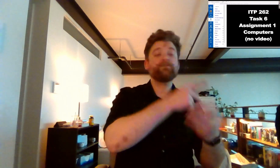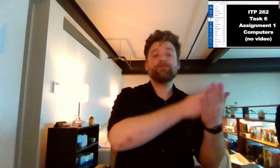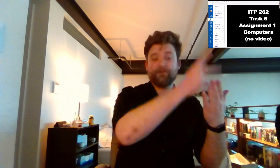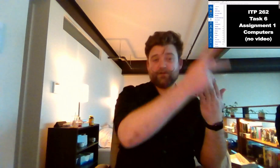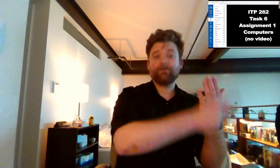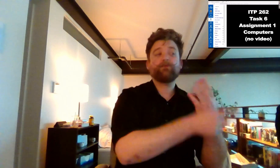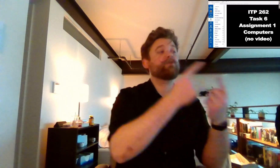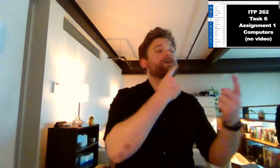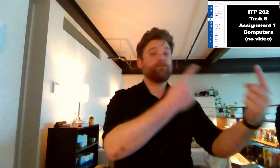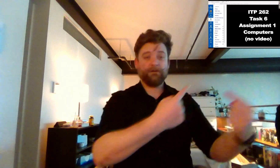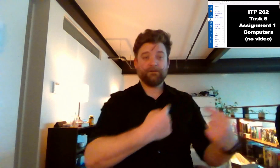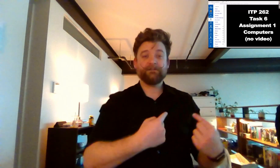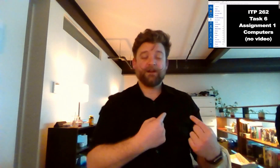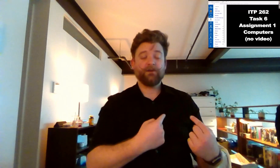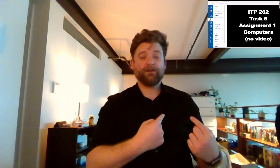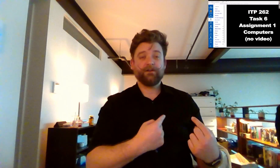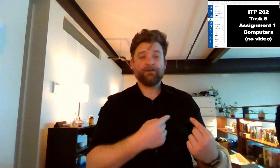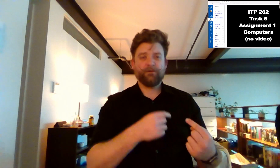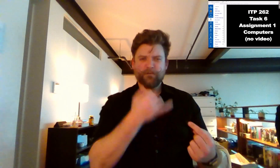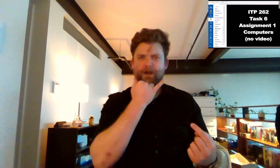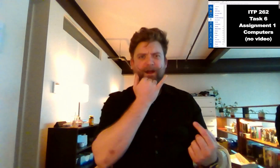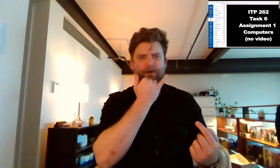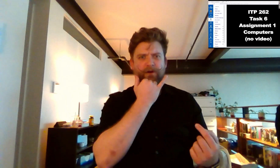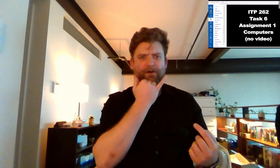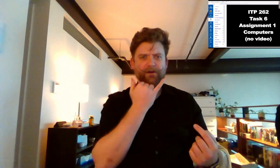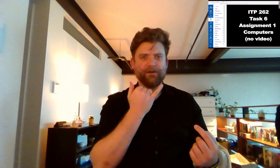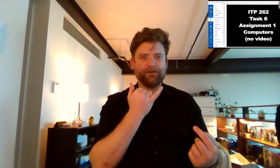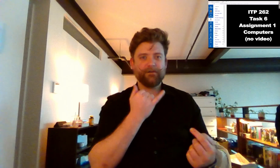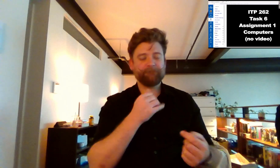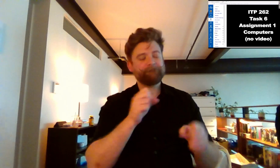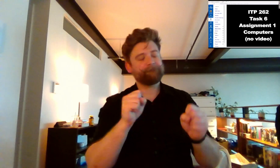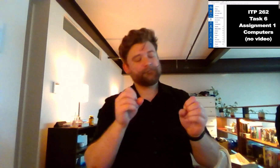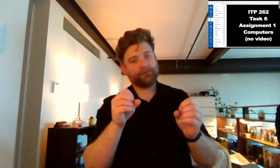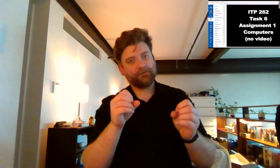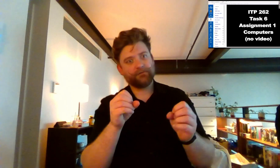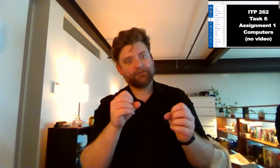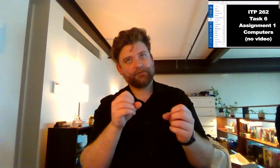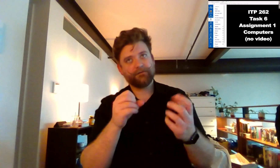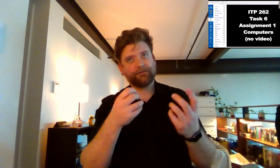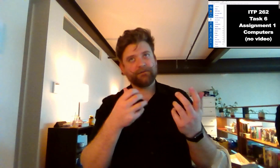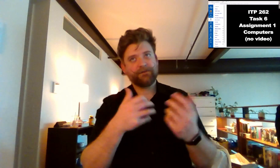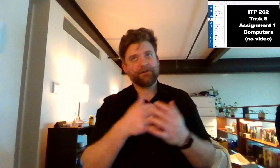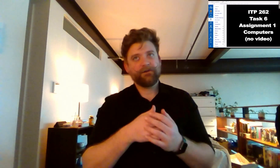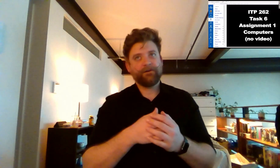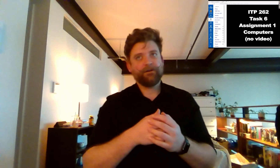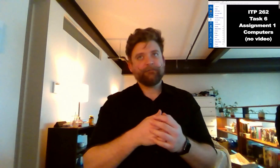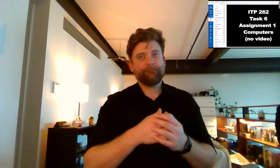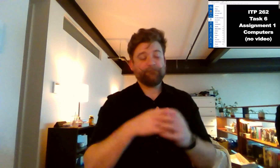to critique it yourself. Not leave the computer with all the responsibility.